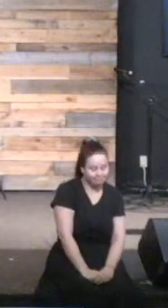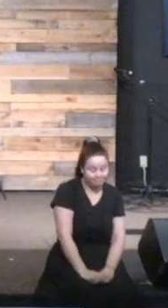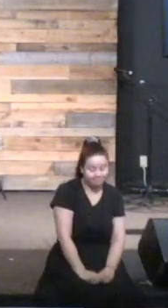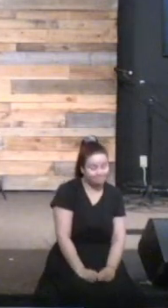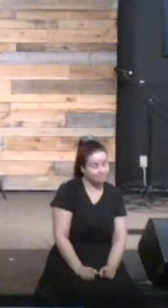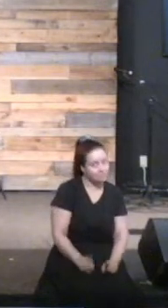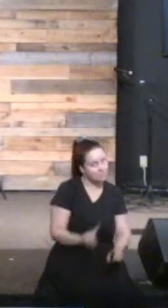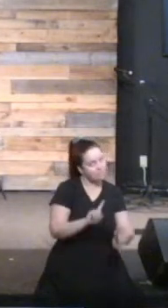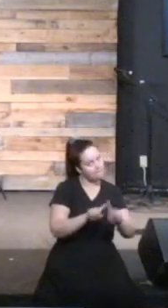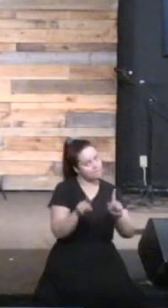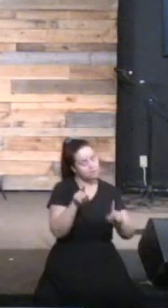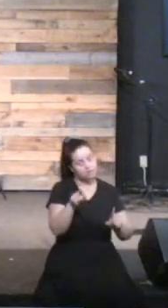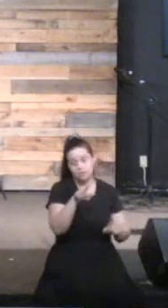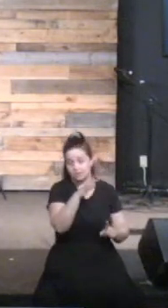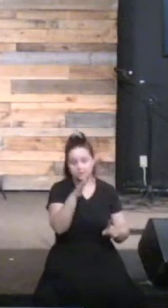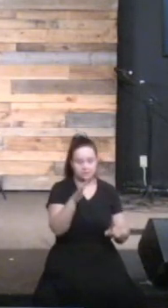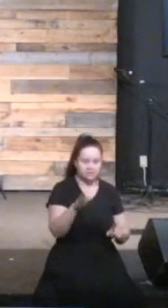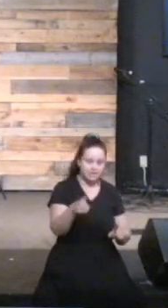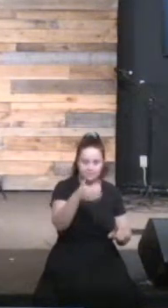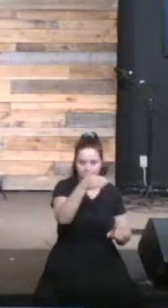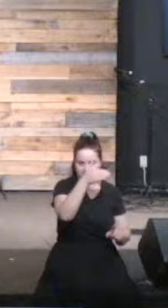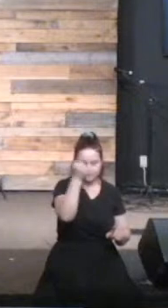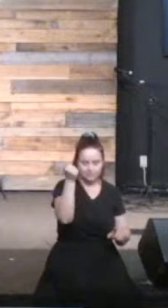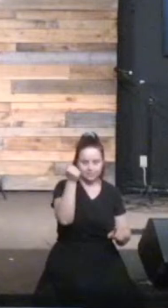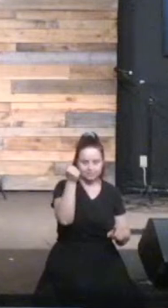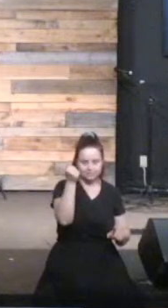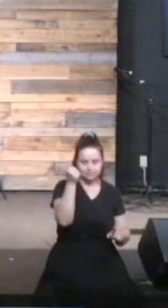but you will never be forgotten